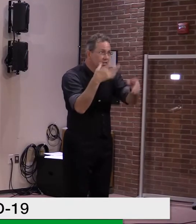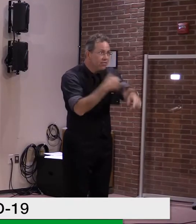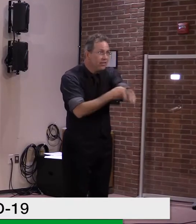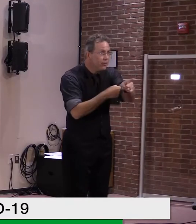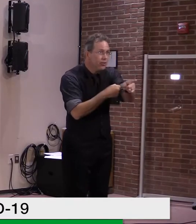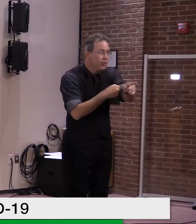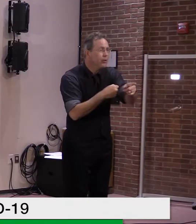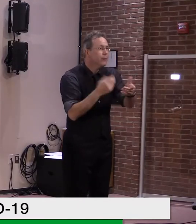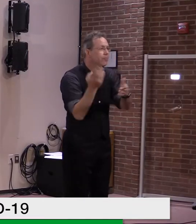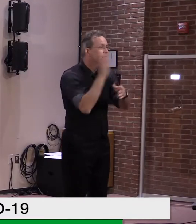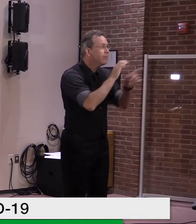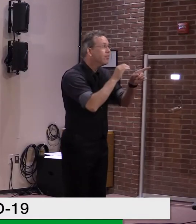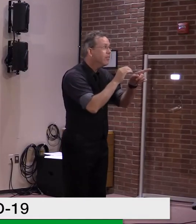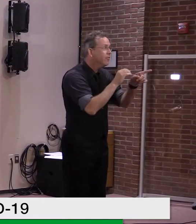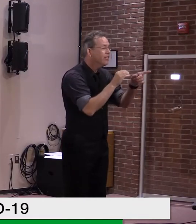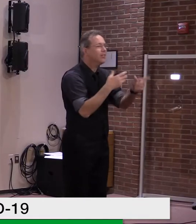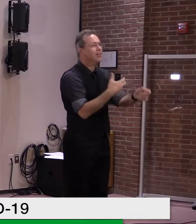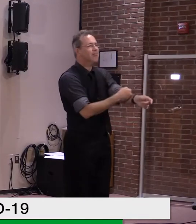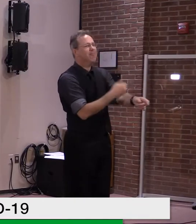Aaron Patanko, Vermont Digger.